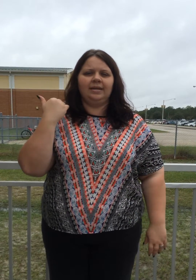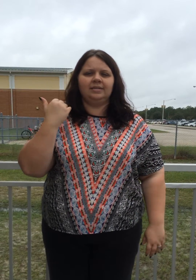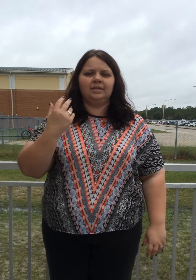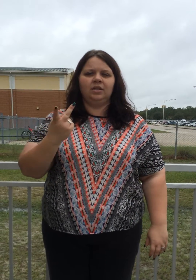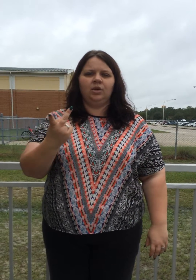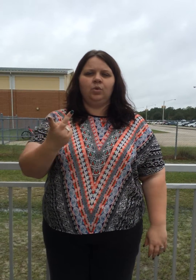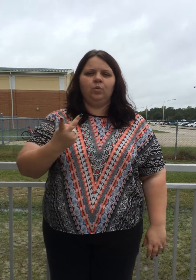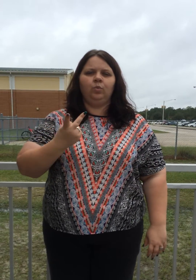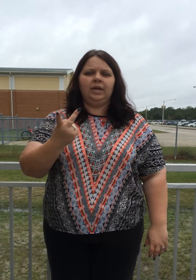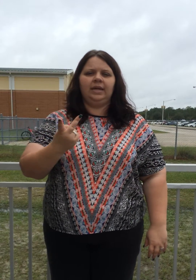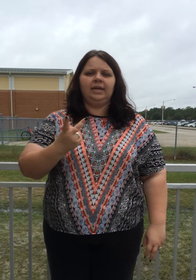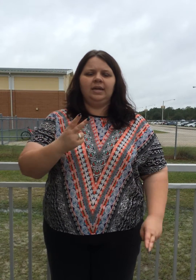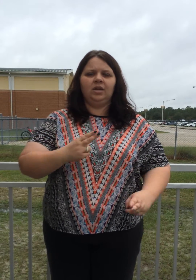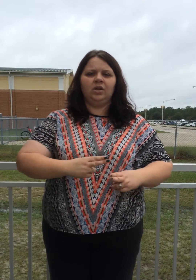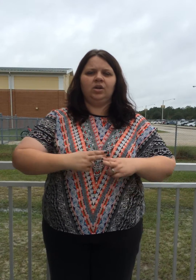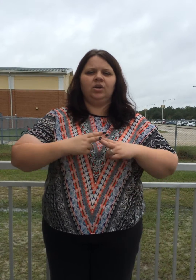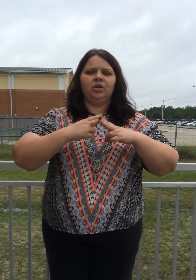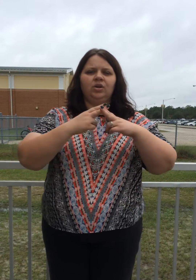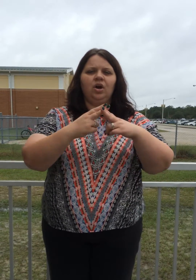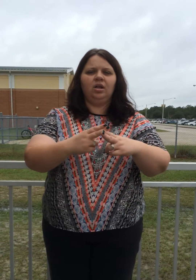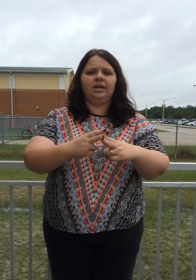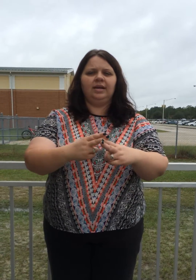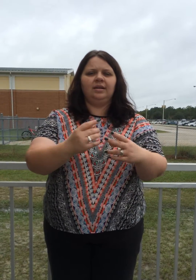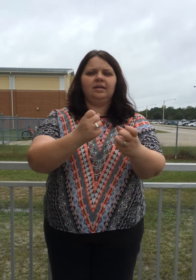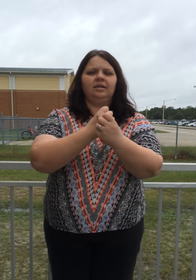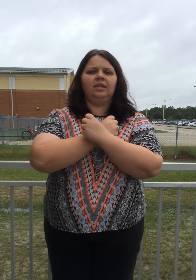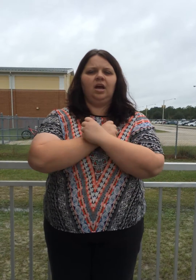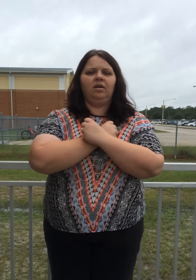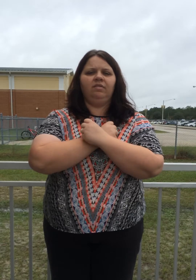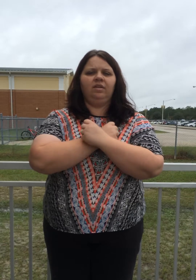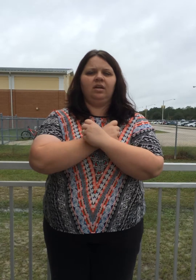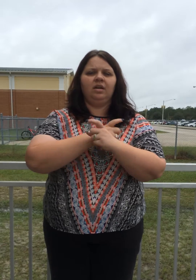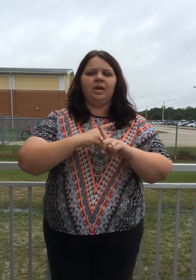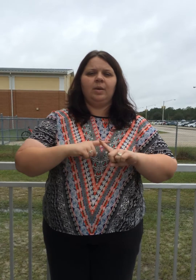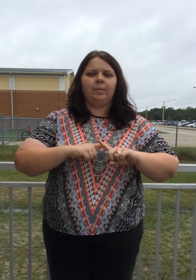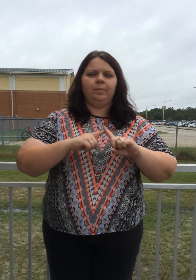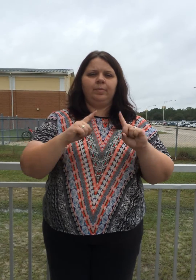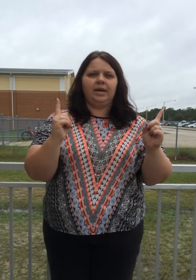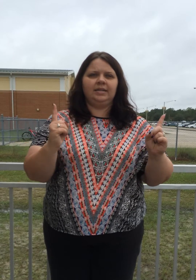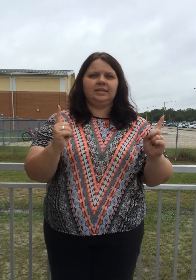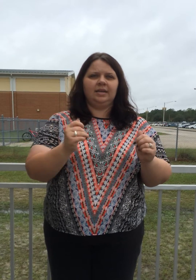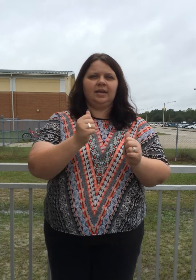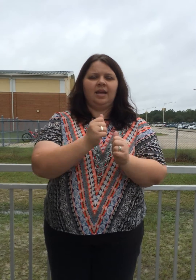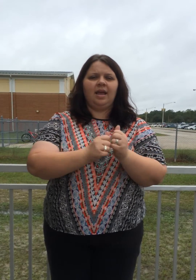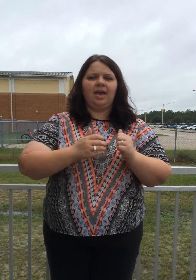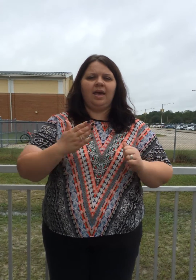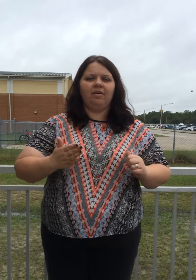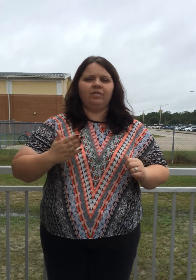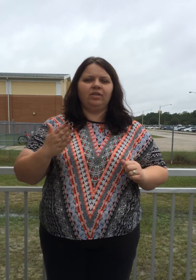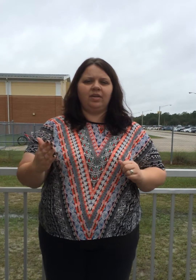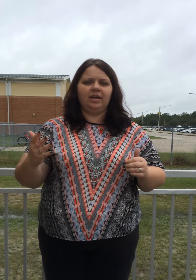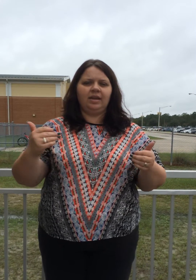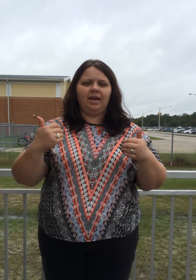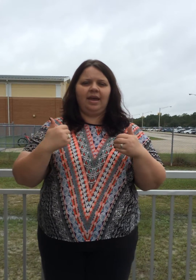past, we call it love, but everything